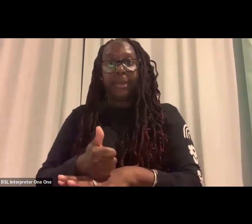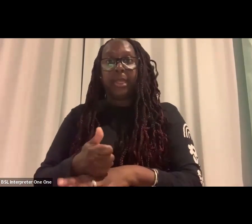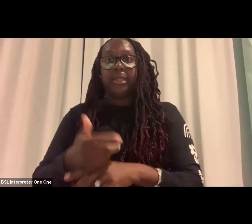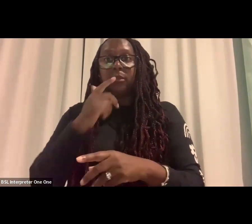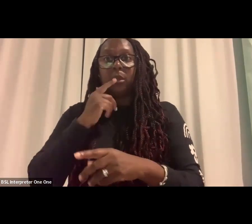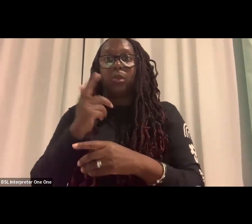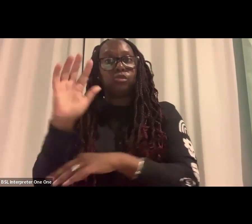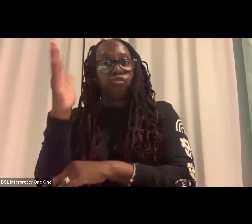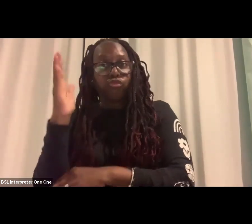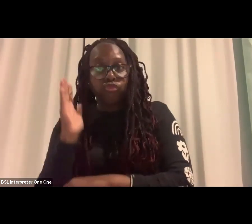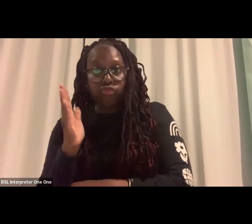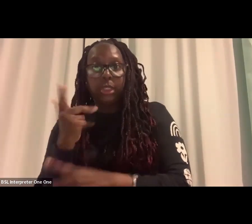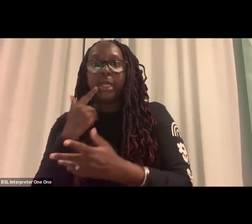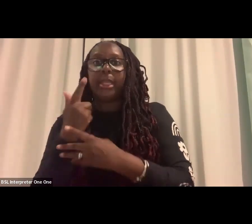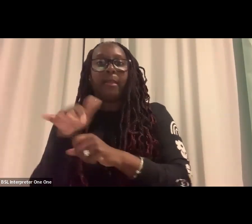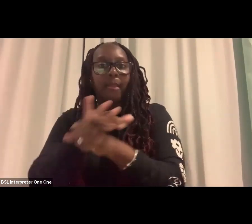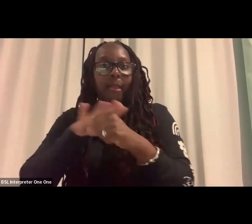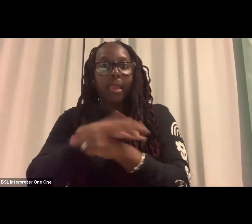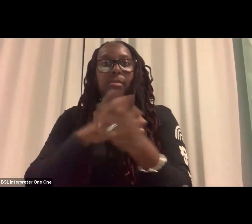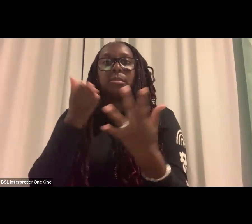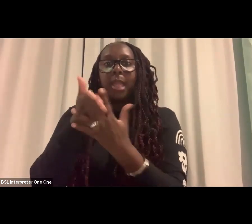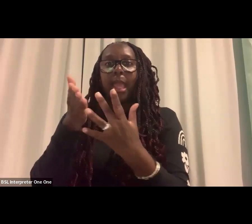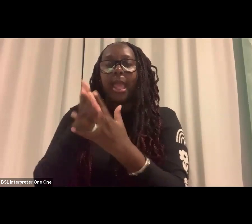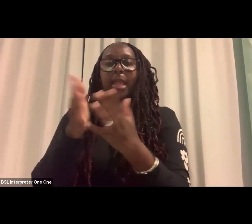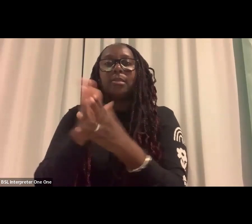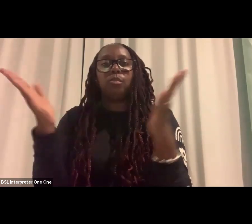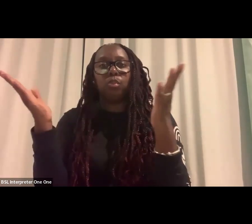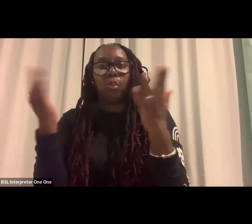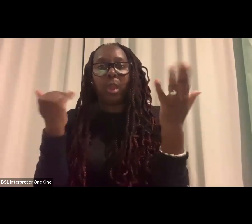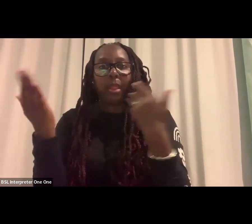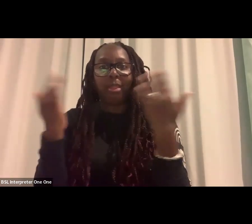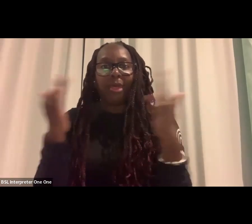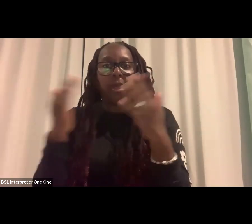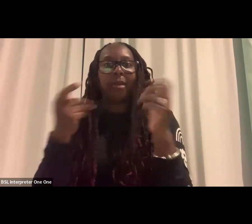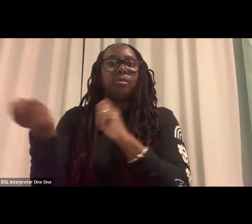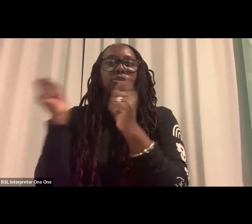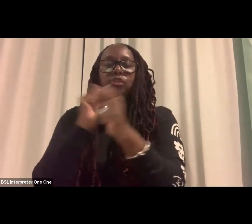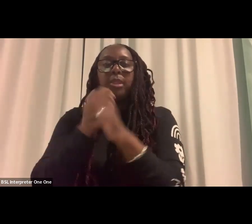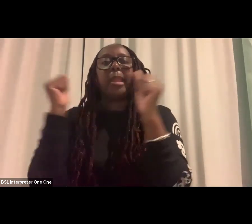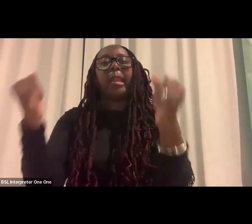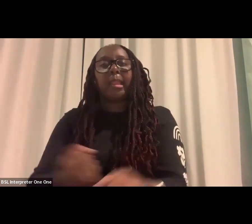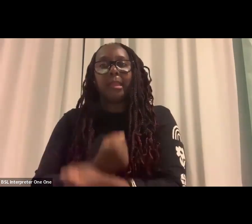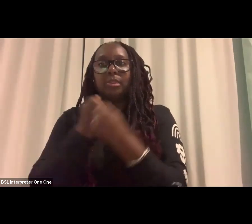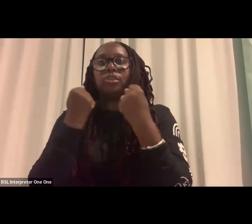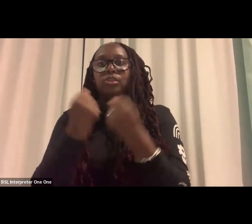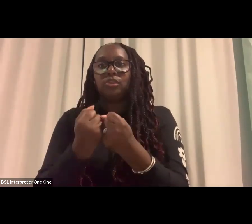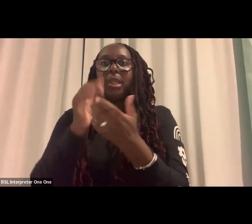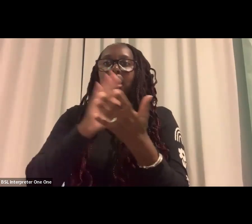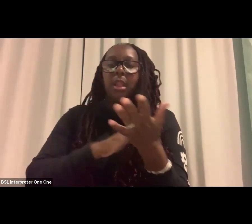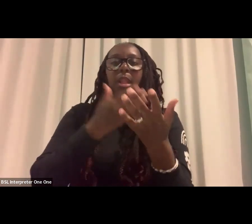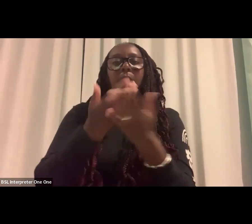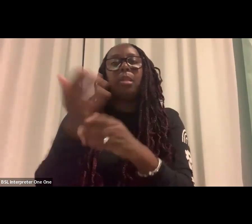three environmental axes: climate change with energy transition